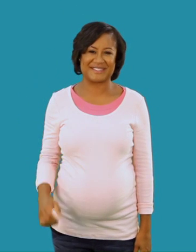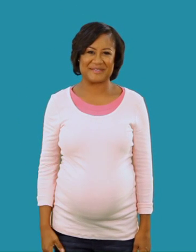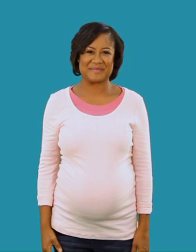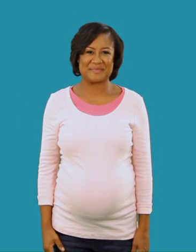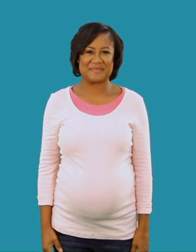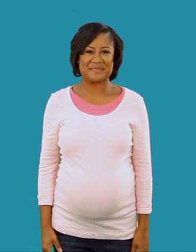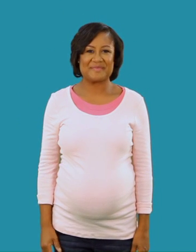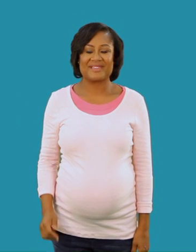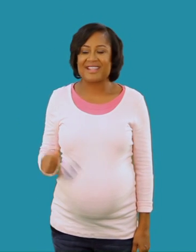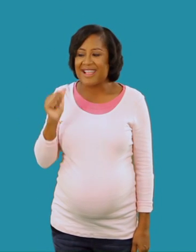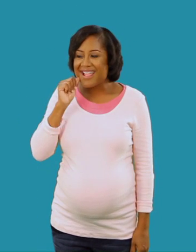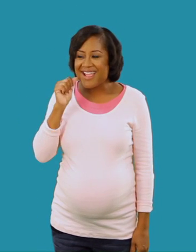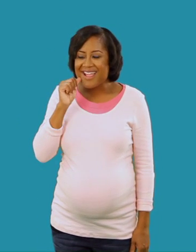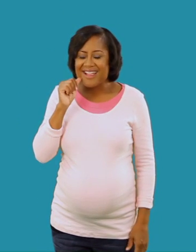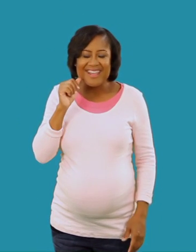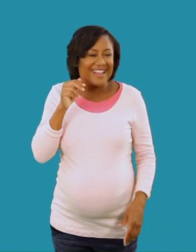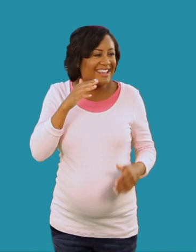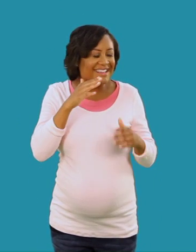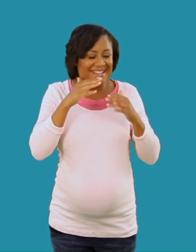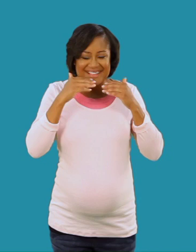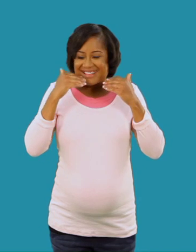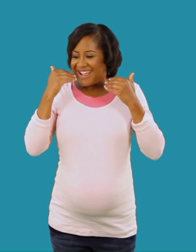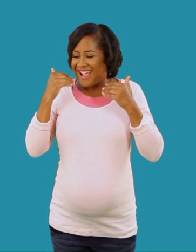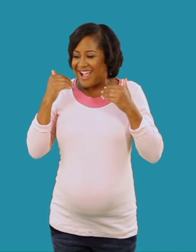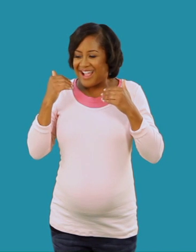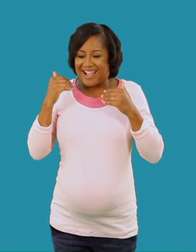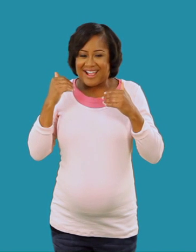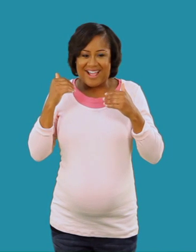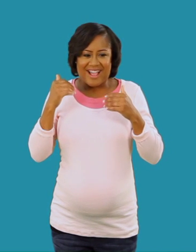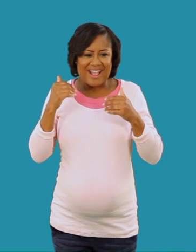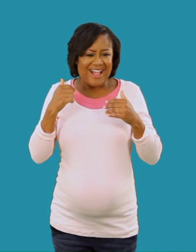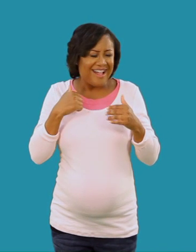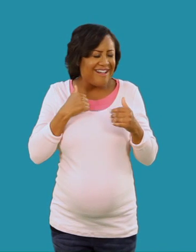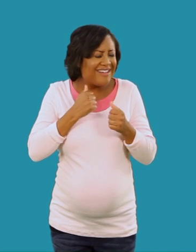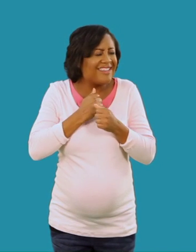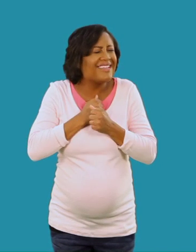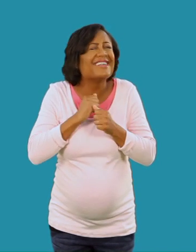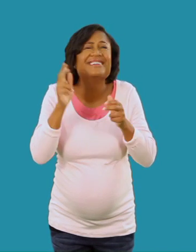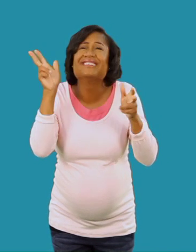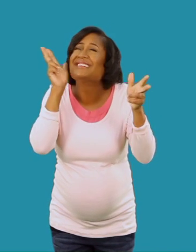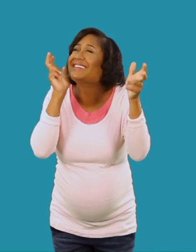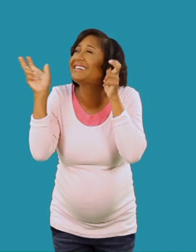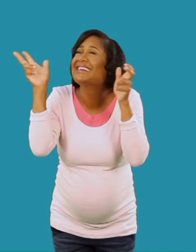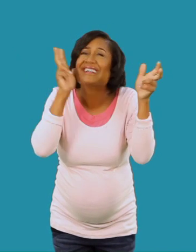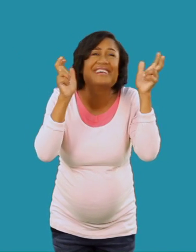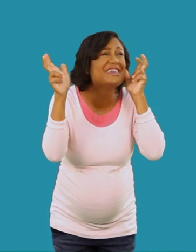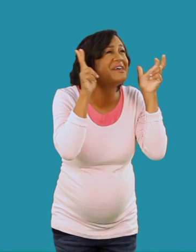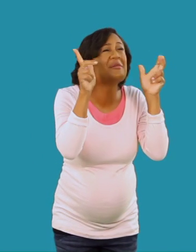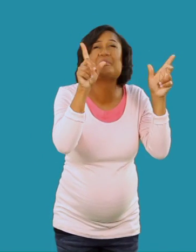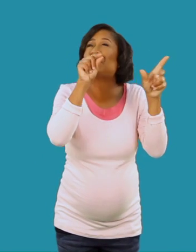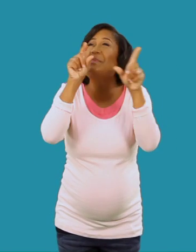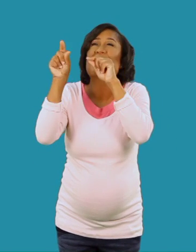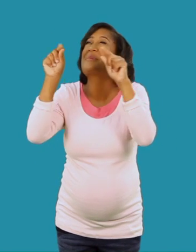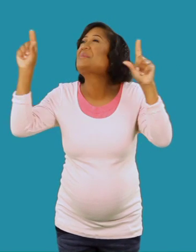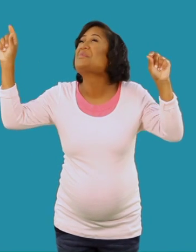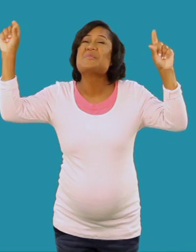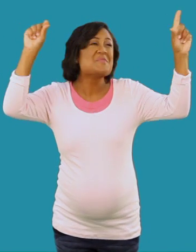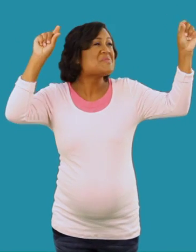Amber smiles and says, I love listening to the sounds of birds chirping. Maria